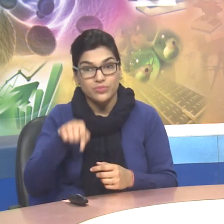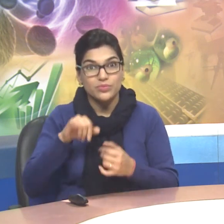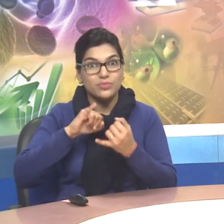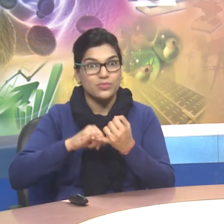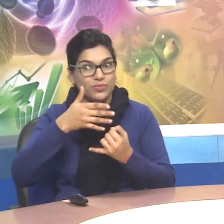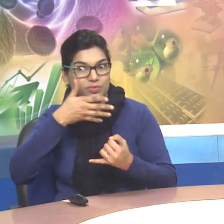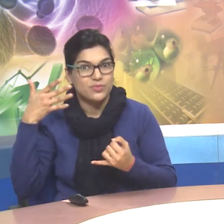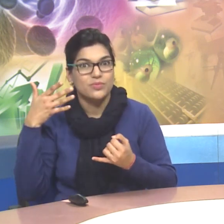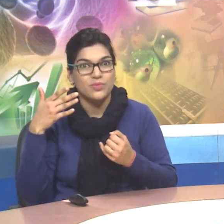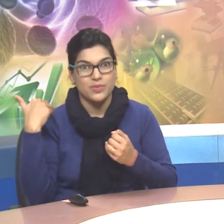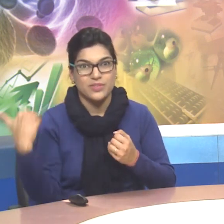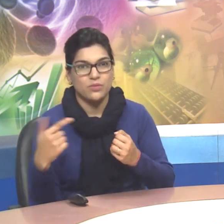because she think about the story.